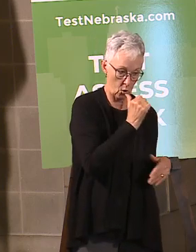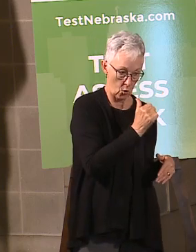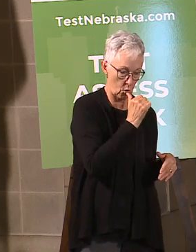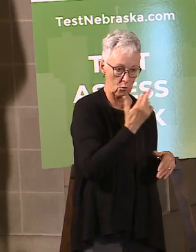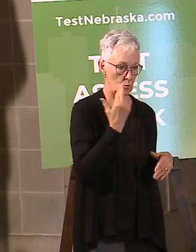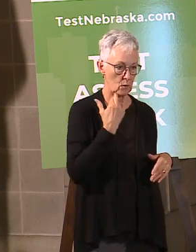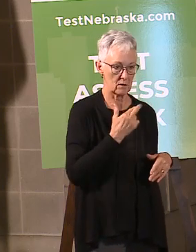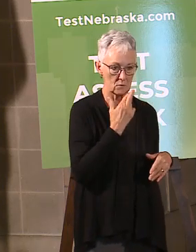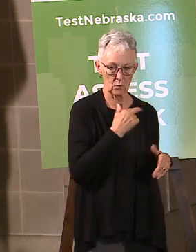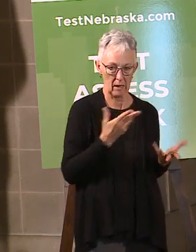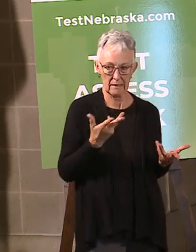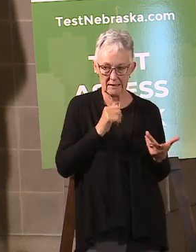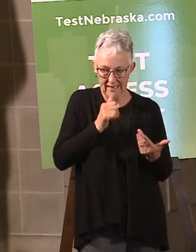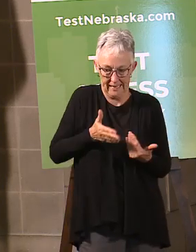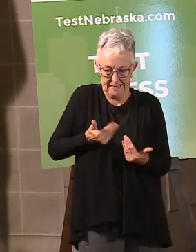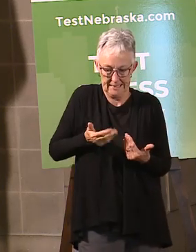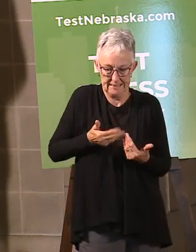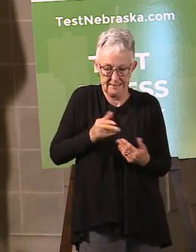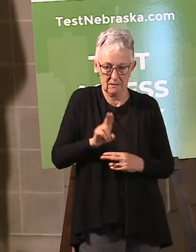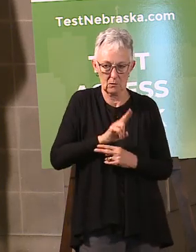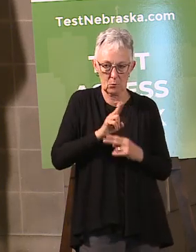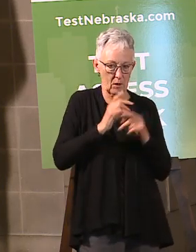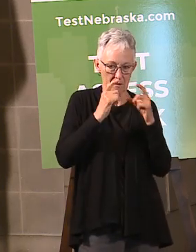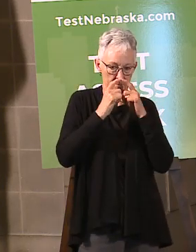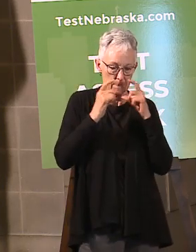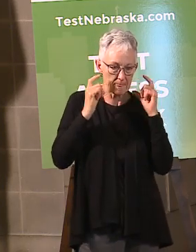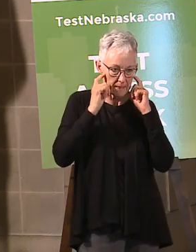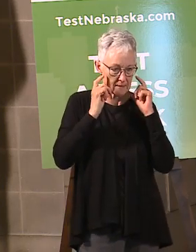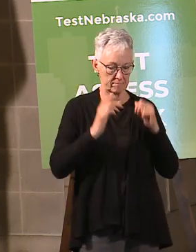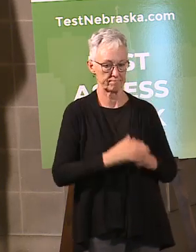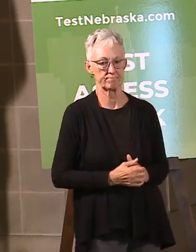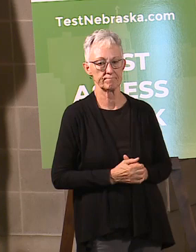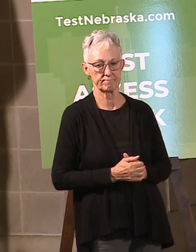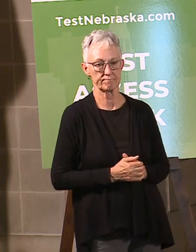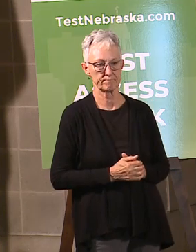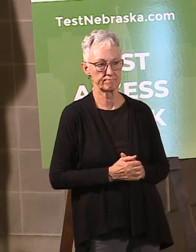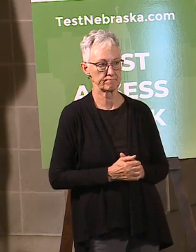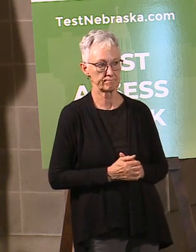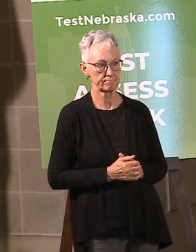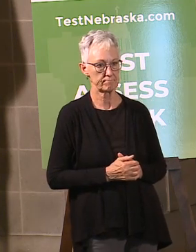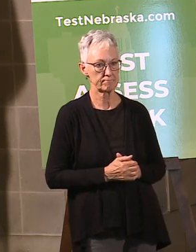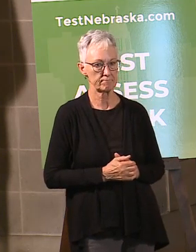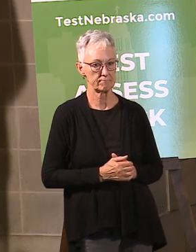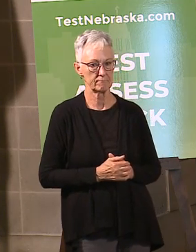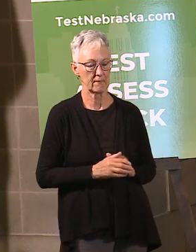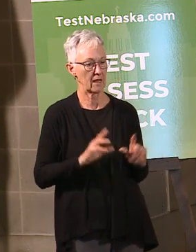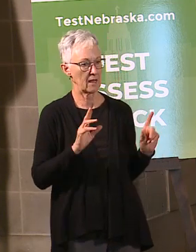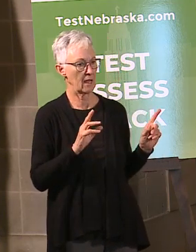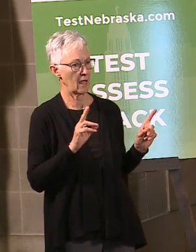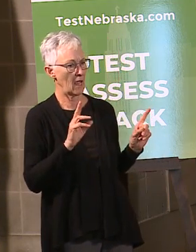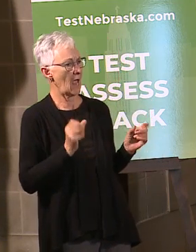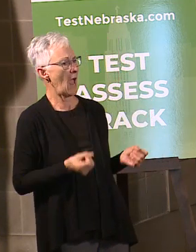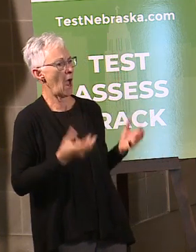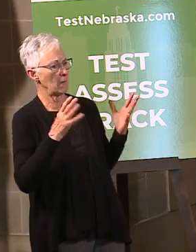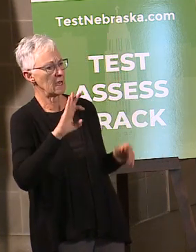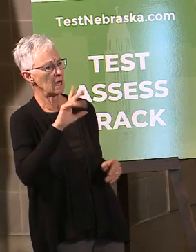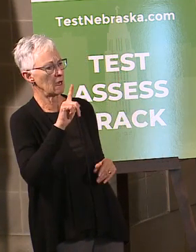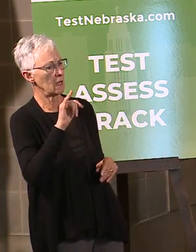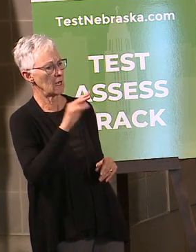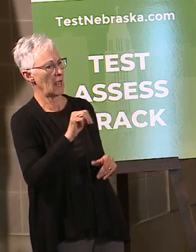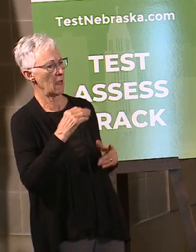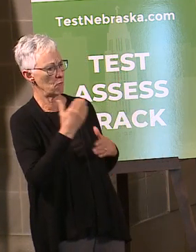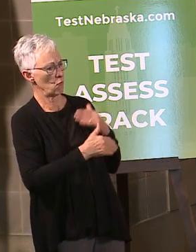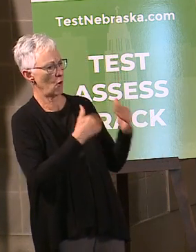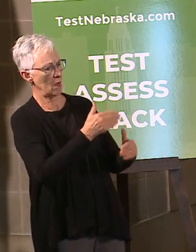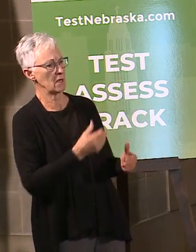should be. Aaron Hegarty, KMTV. What is an updated percentage on claims processed? How many dollars have been spent on